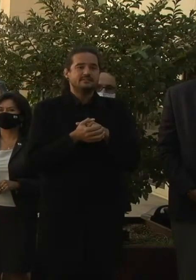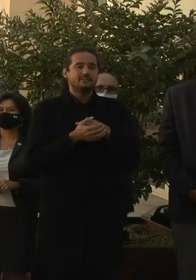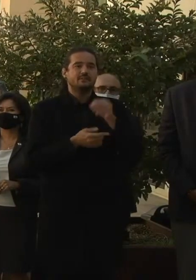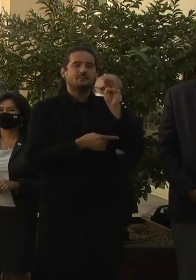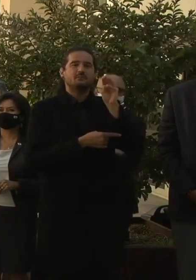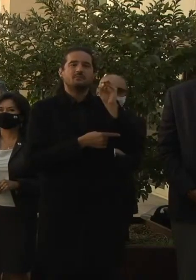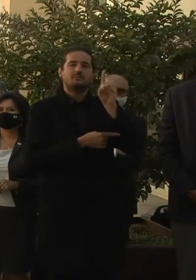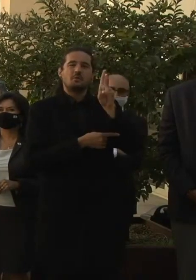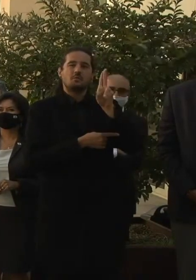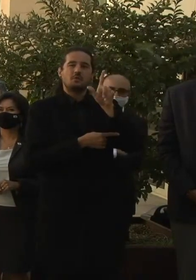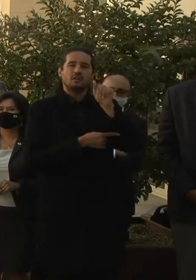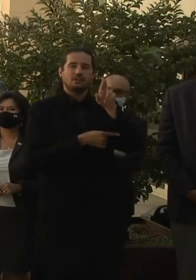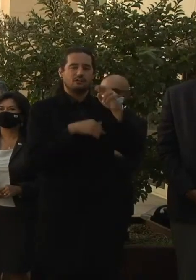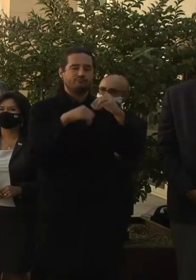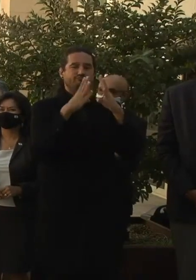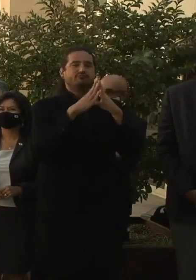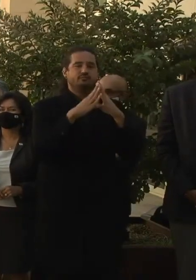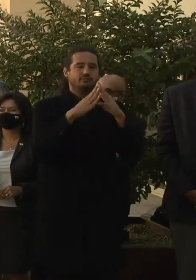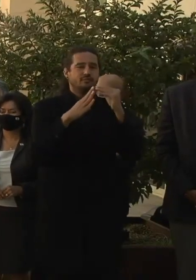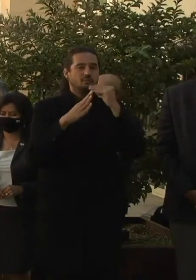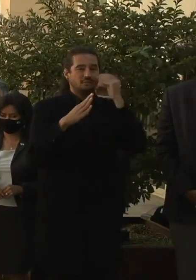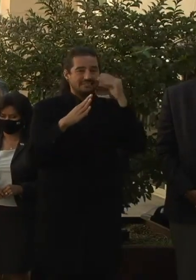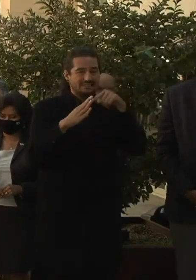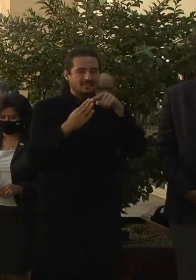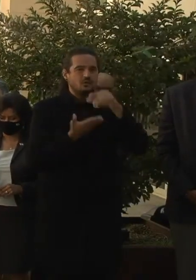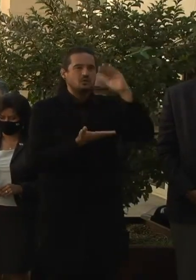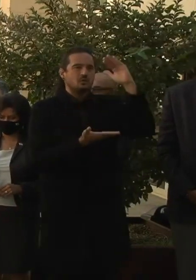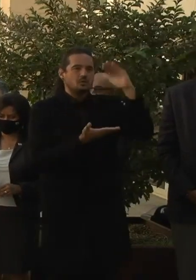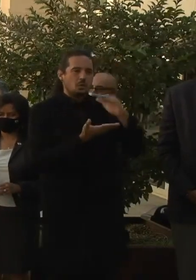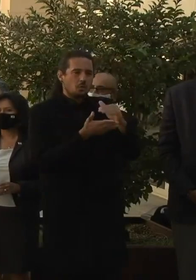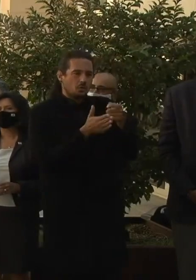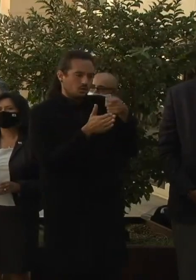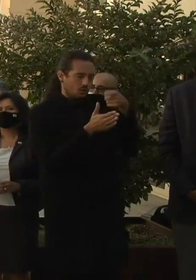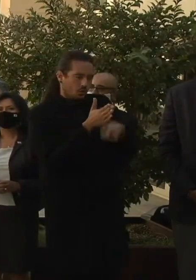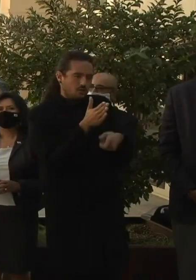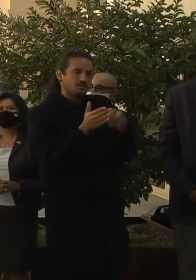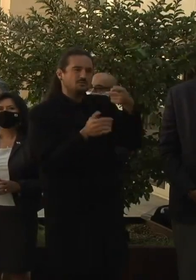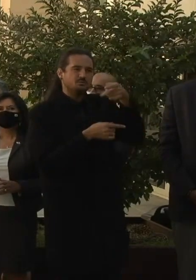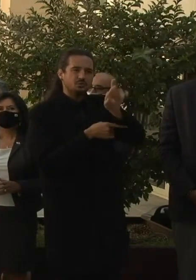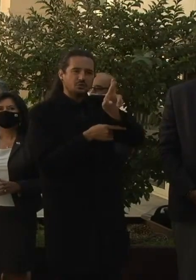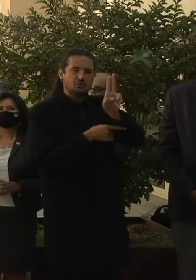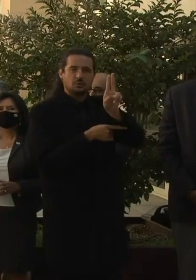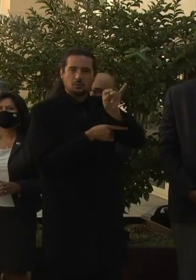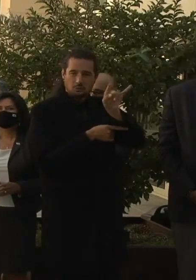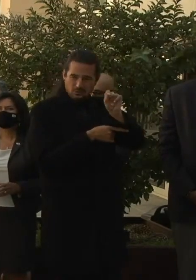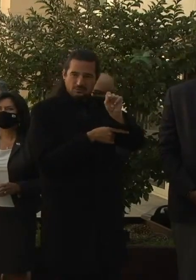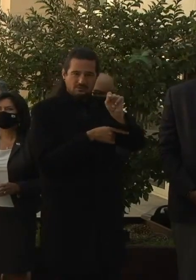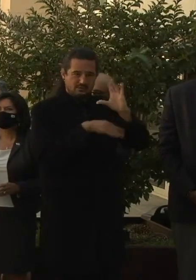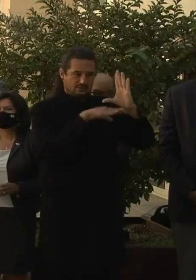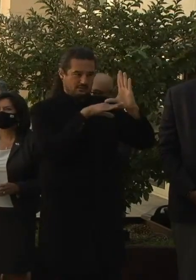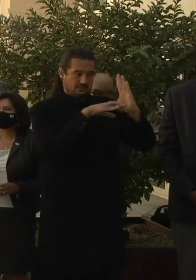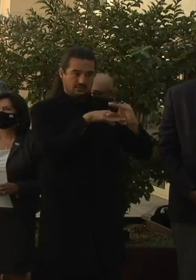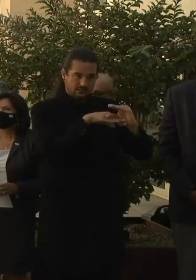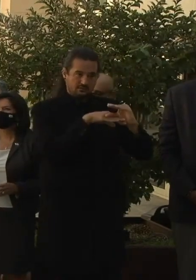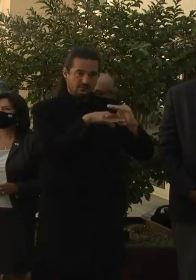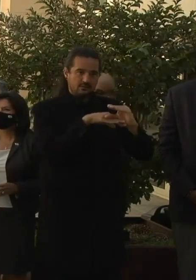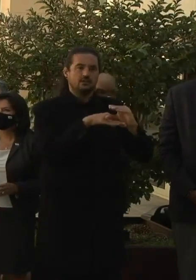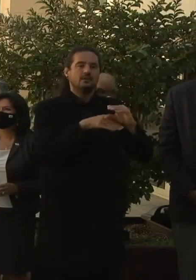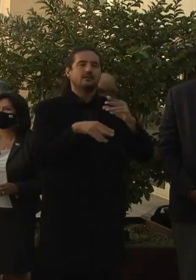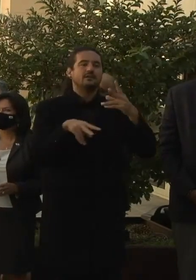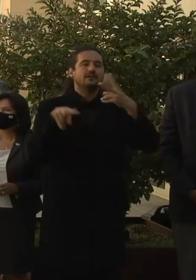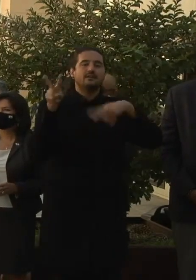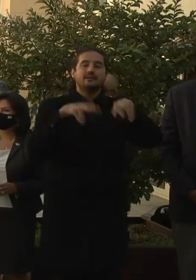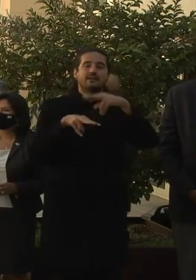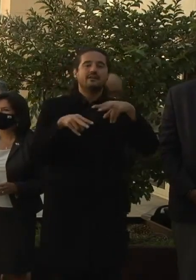lower the per unit cost of housing and housing construction, looking at surplus lands, a bill I'll be signing here today, an important